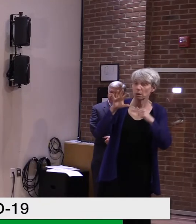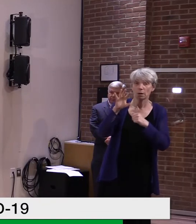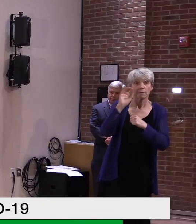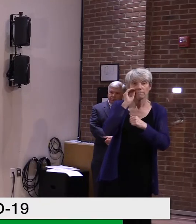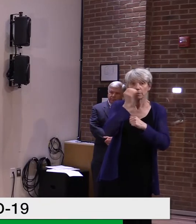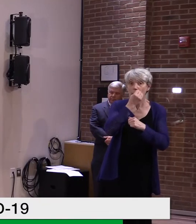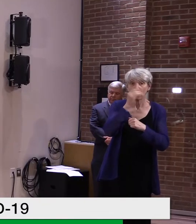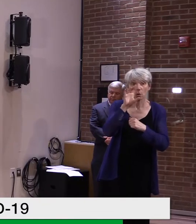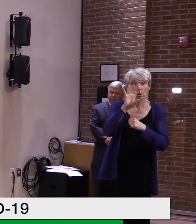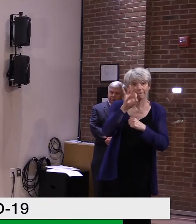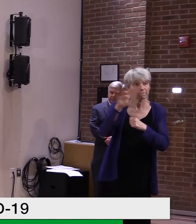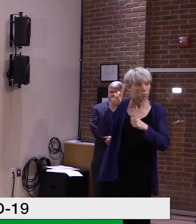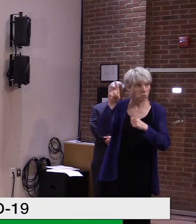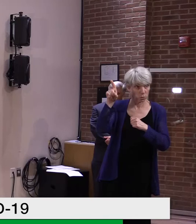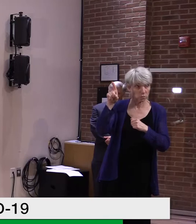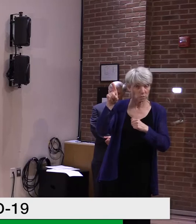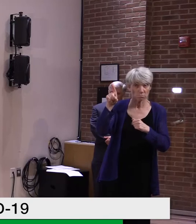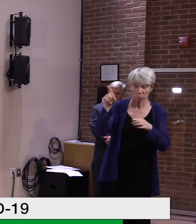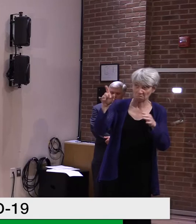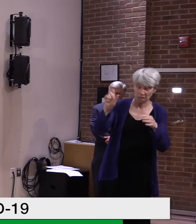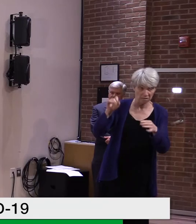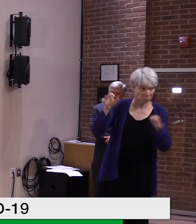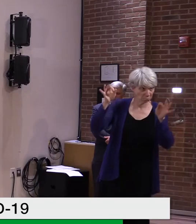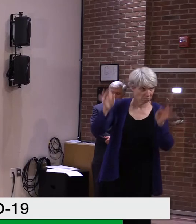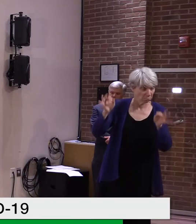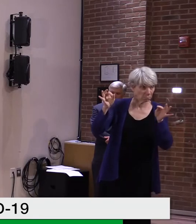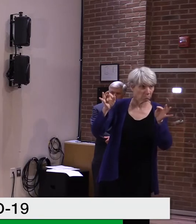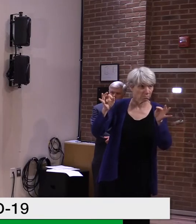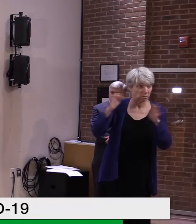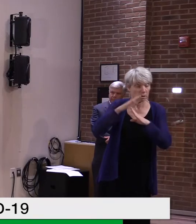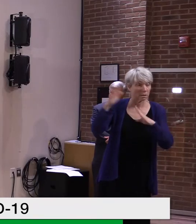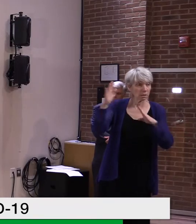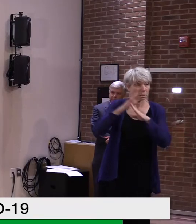Foods is the apparent high bidder,